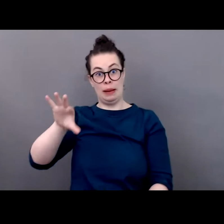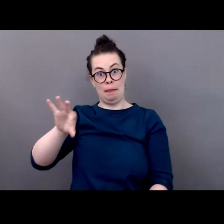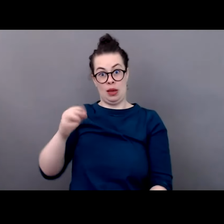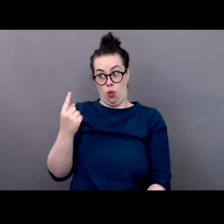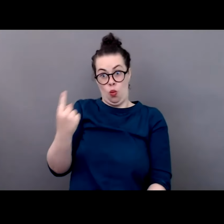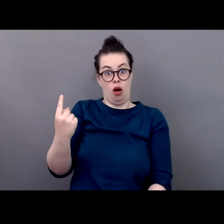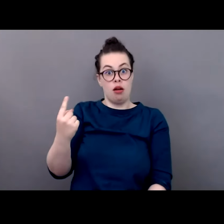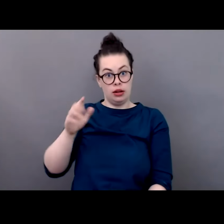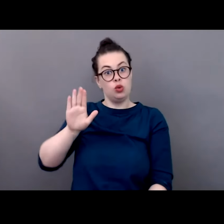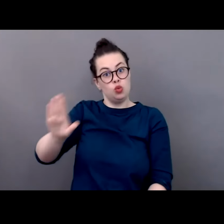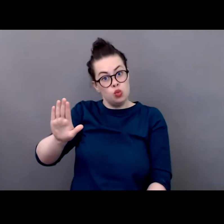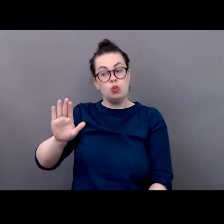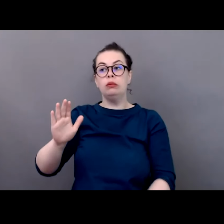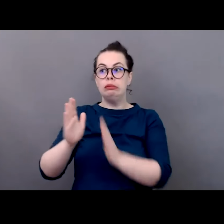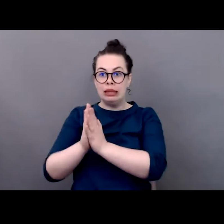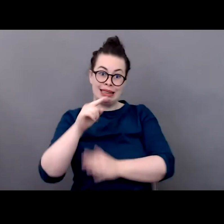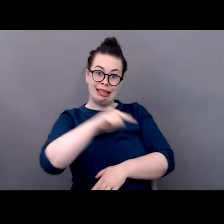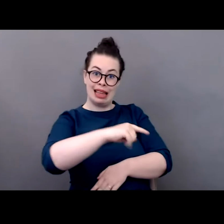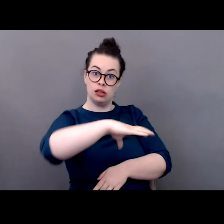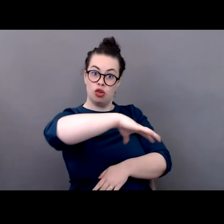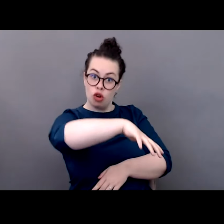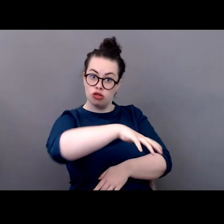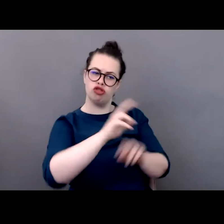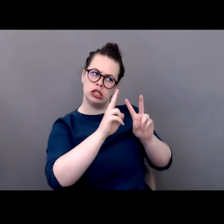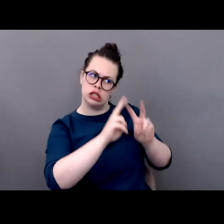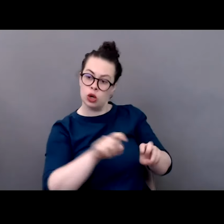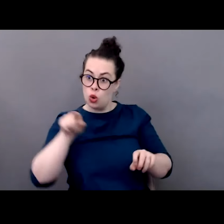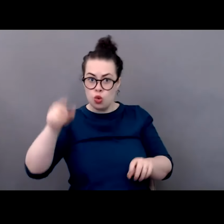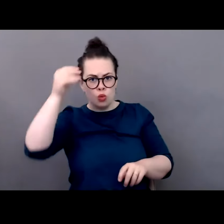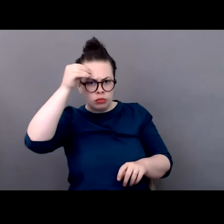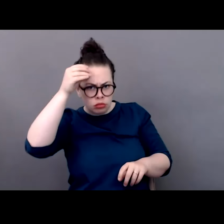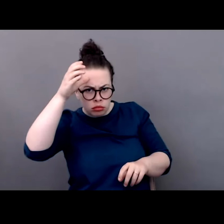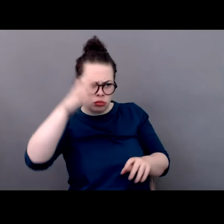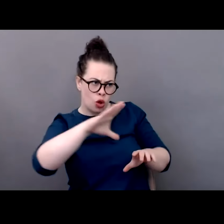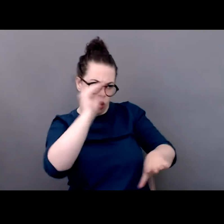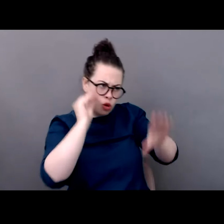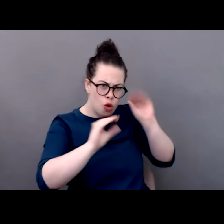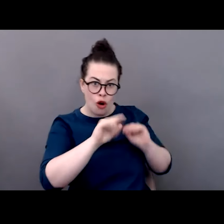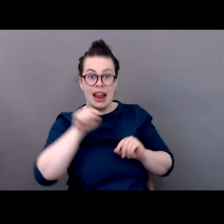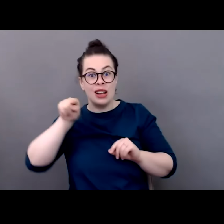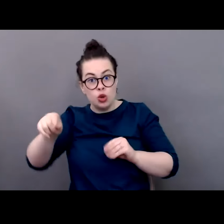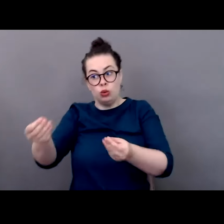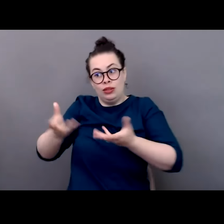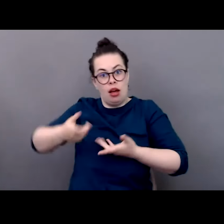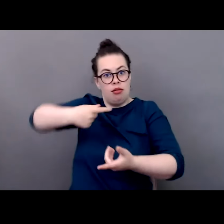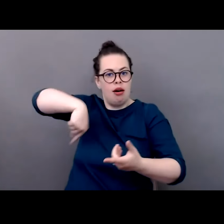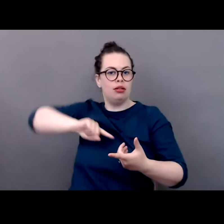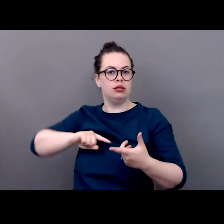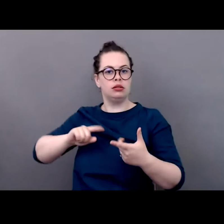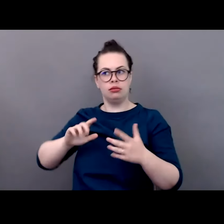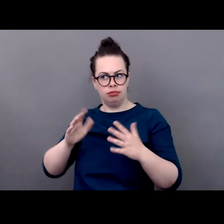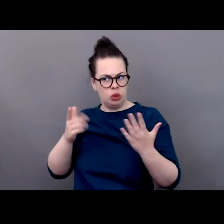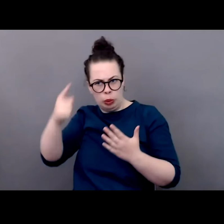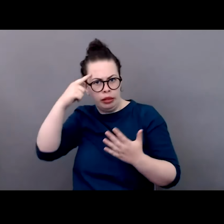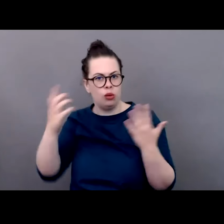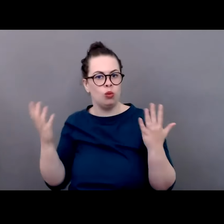and drafting the concluding observations to the state party, including for preparing other members